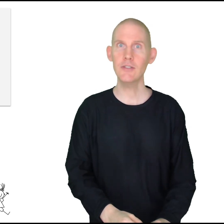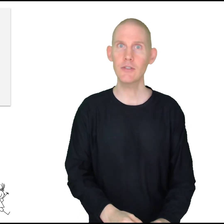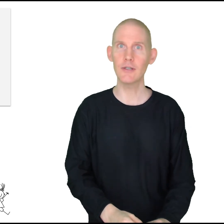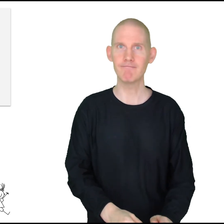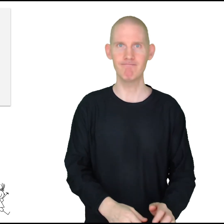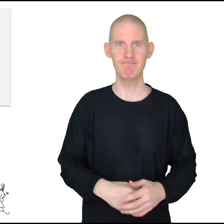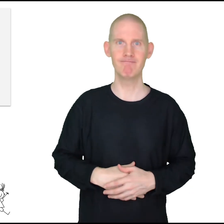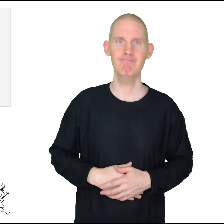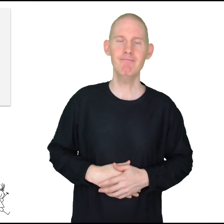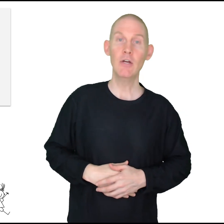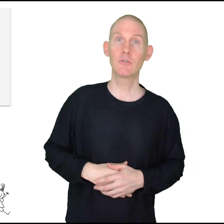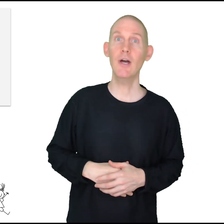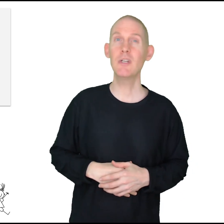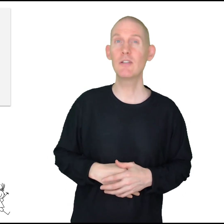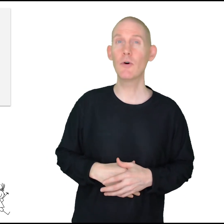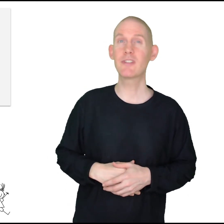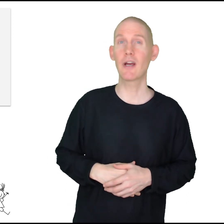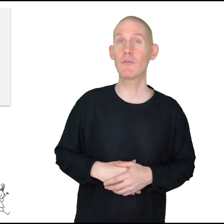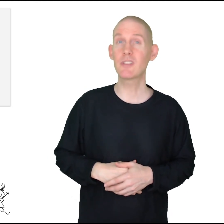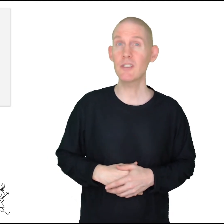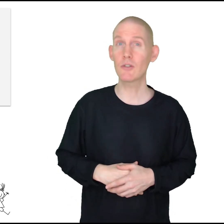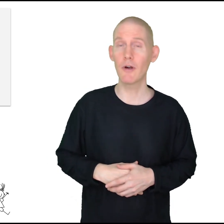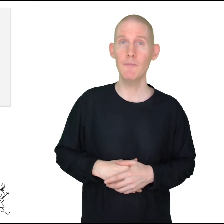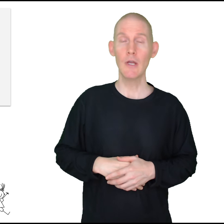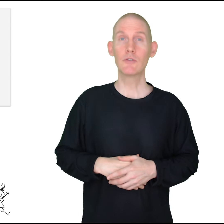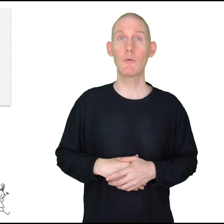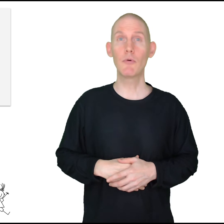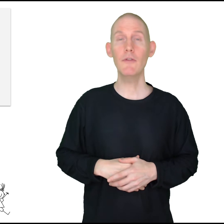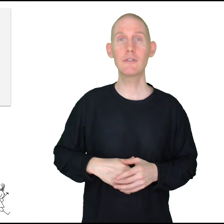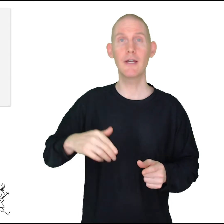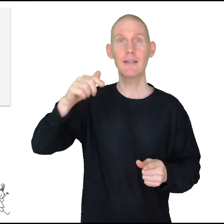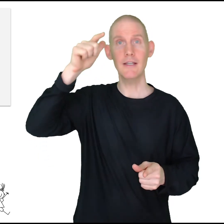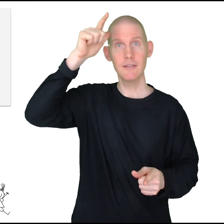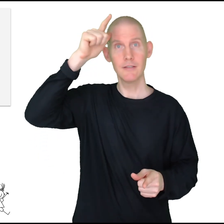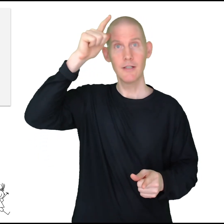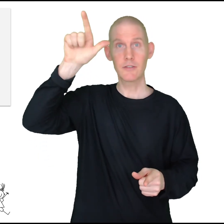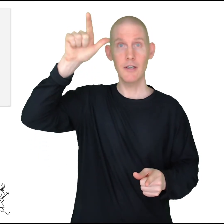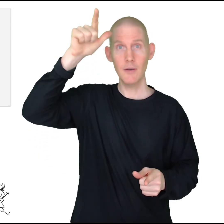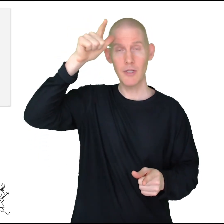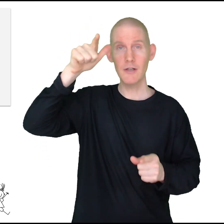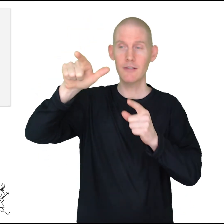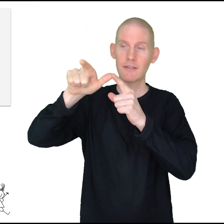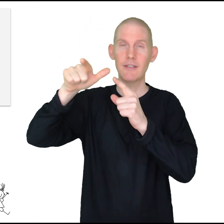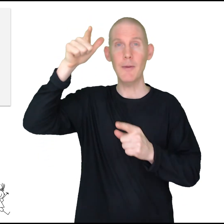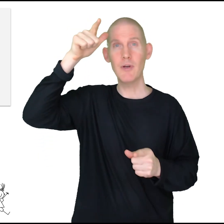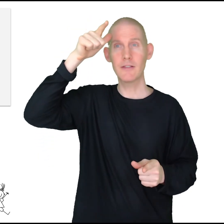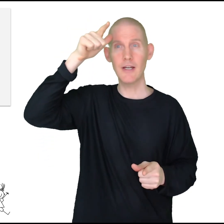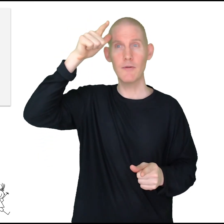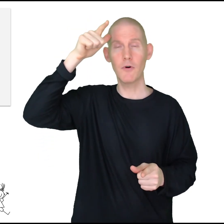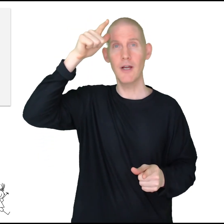sister? So now we need to know the sign for sister, right? So brother is like this, starting up here, tapping on the side of your forehead and